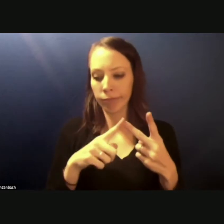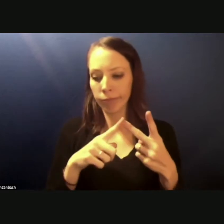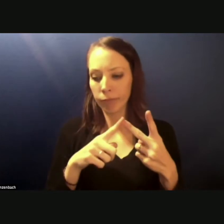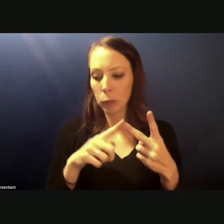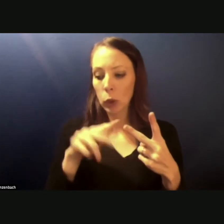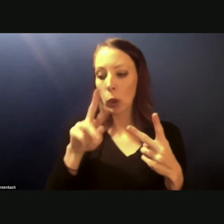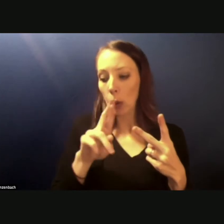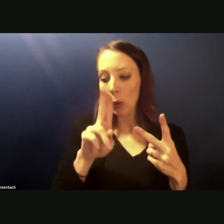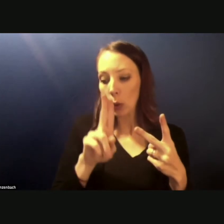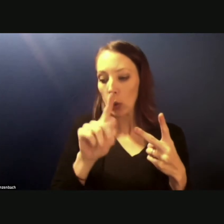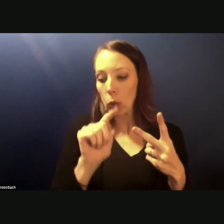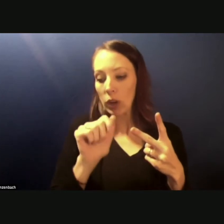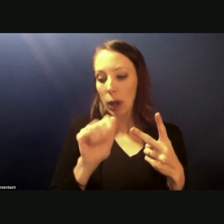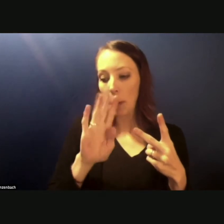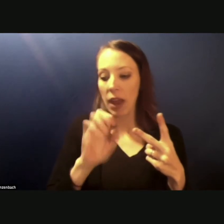rutabaga,